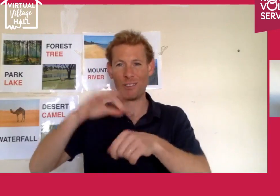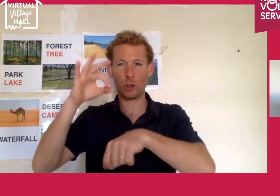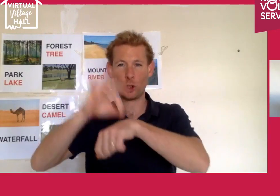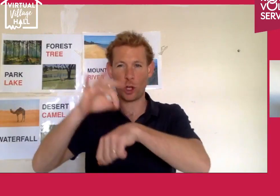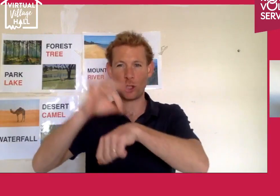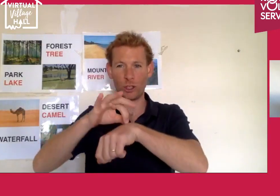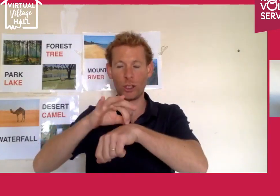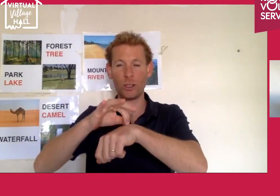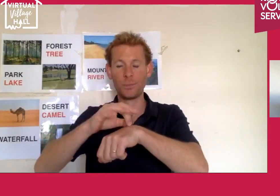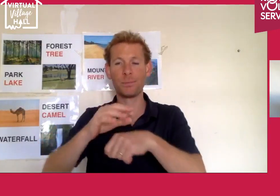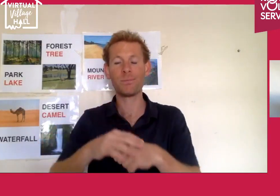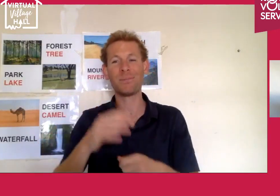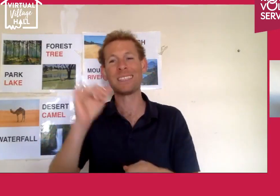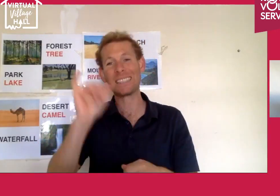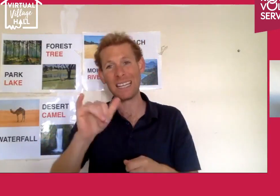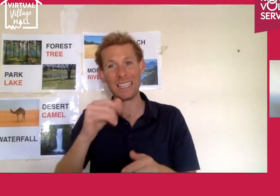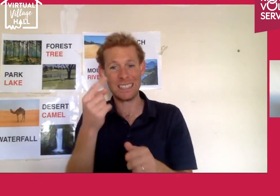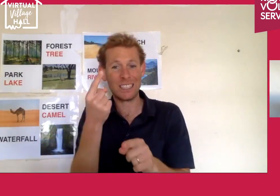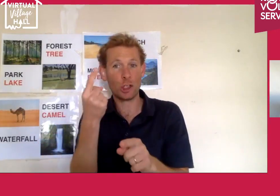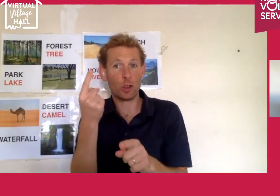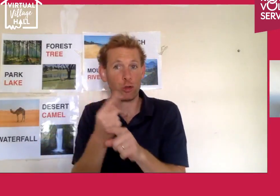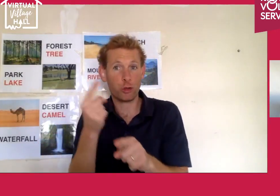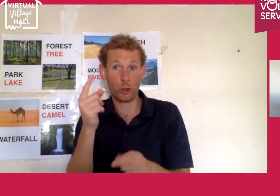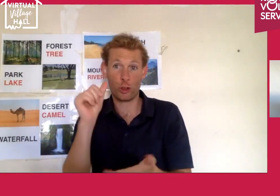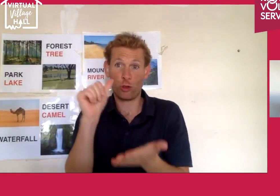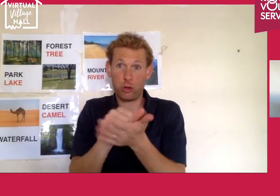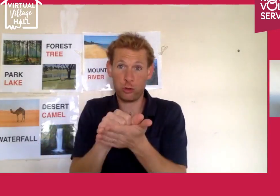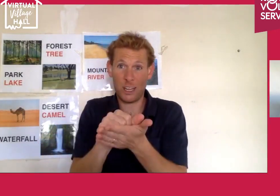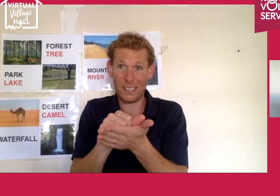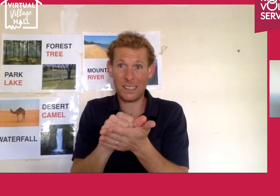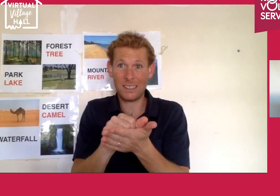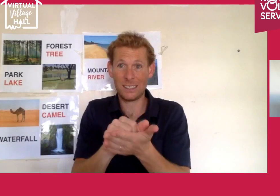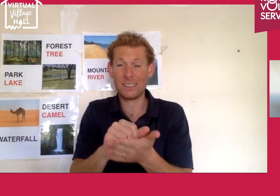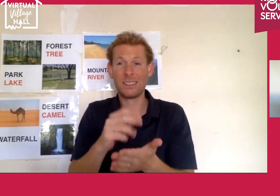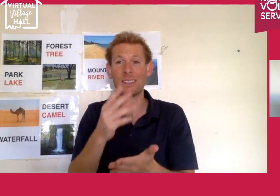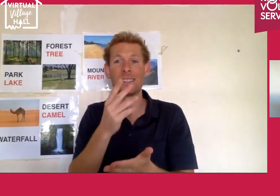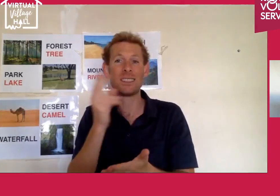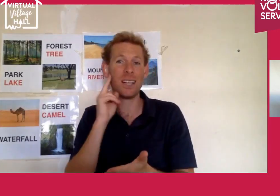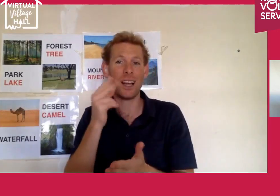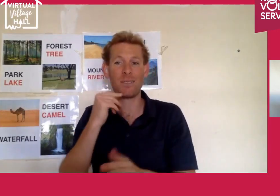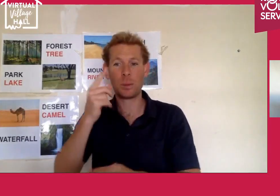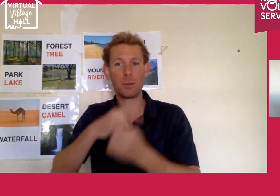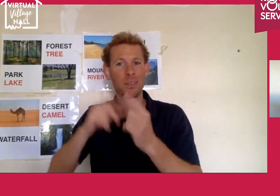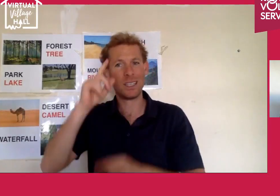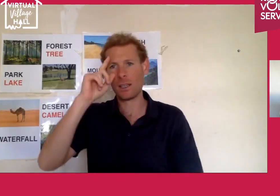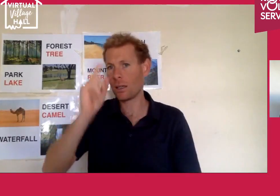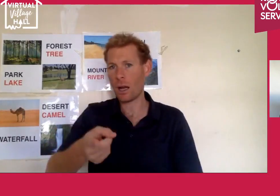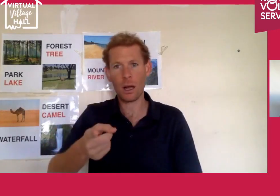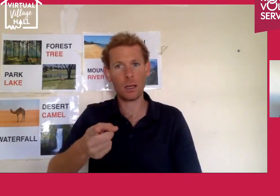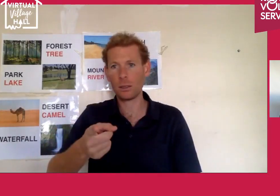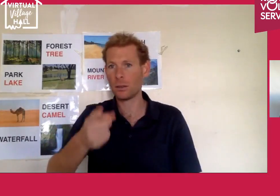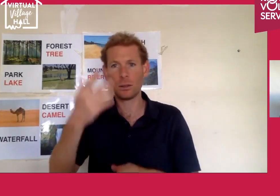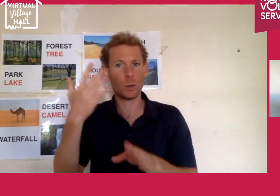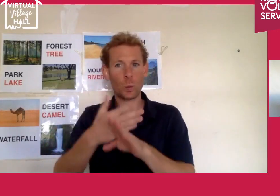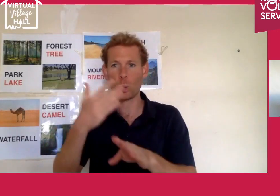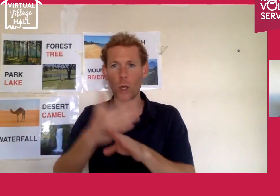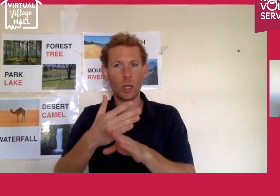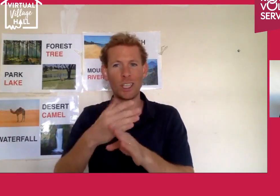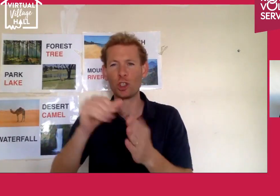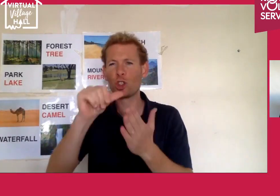actually a doctor. She's a doctor, and you know, she's saying I couldn't have done all of these things without